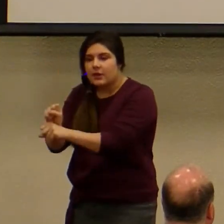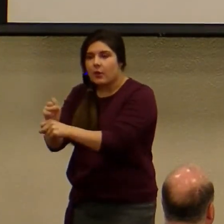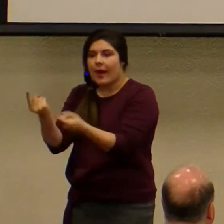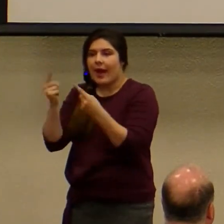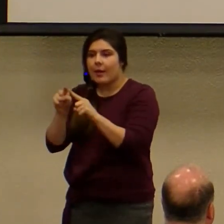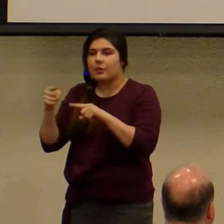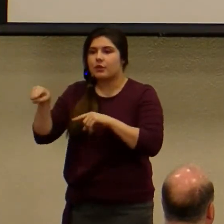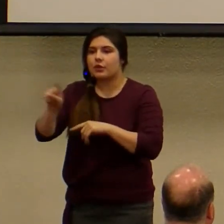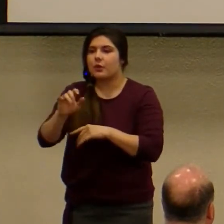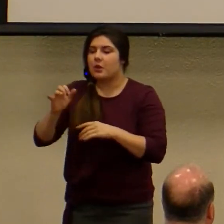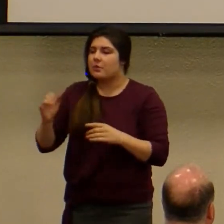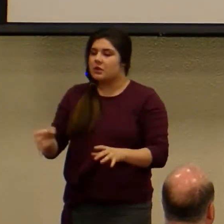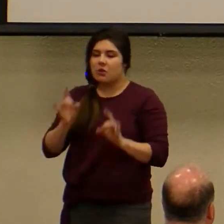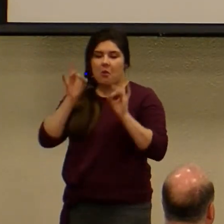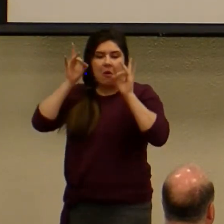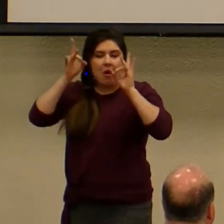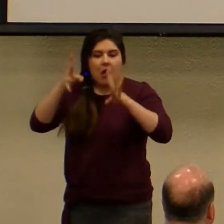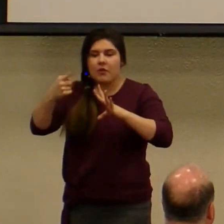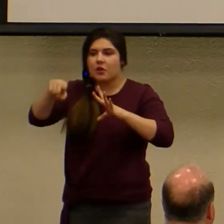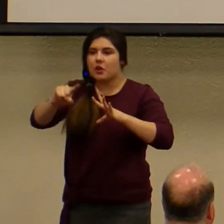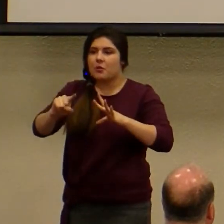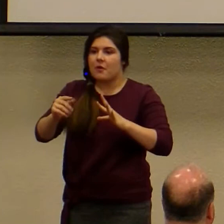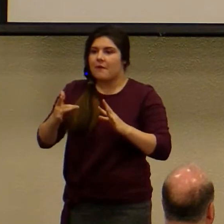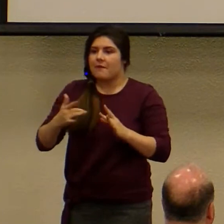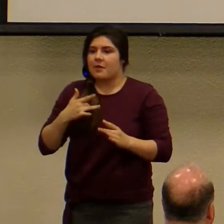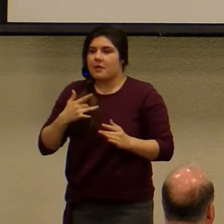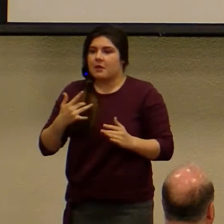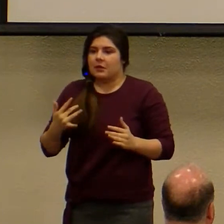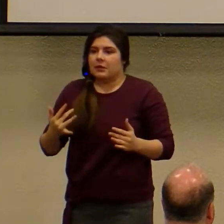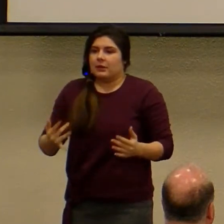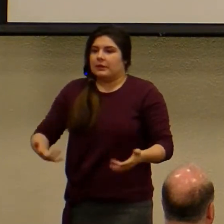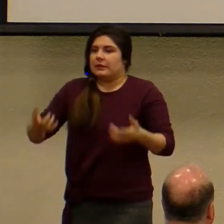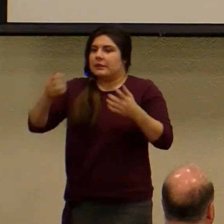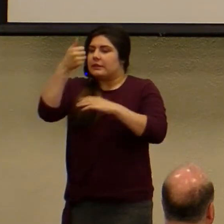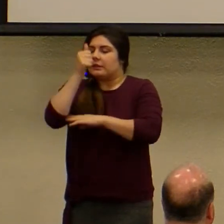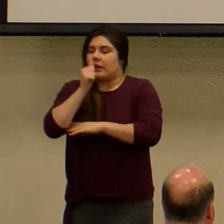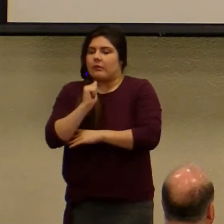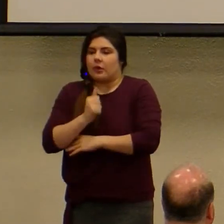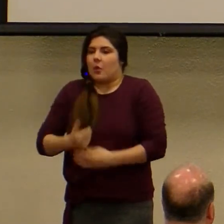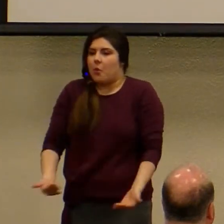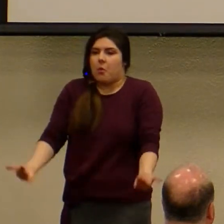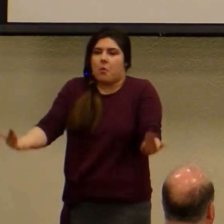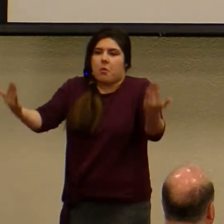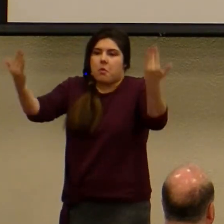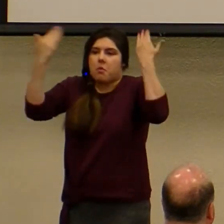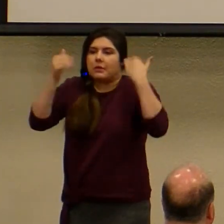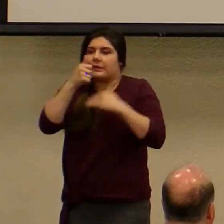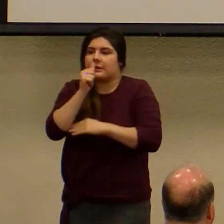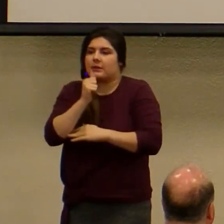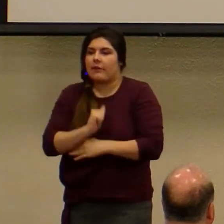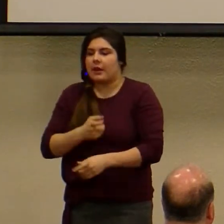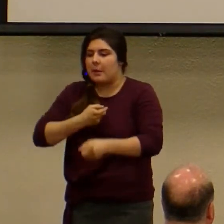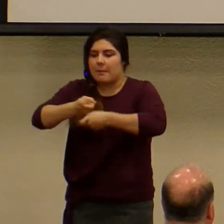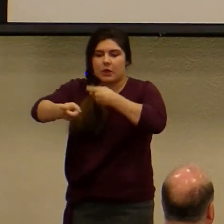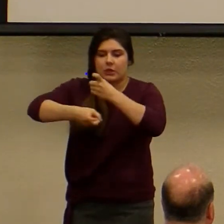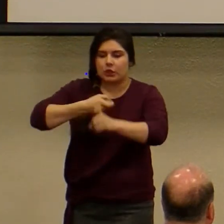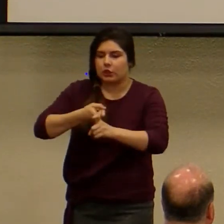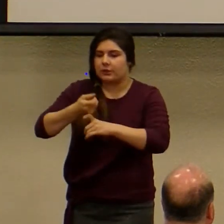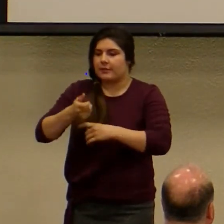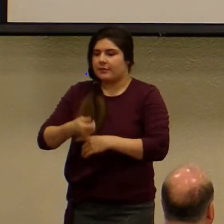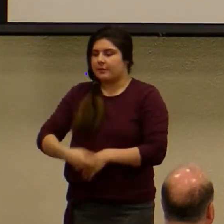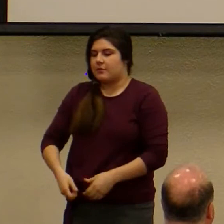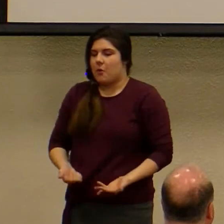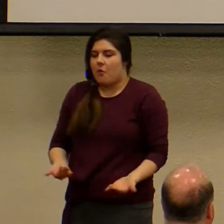will be so severe that you will be up to your neck in suffering, up to your neck in persecution, up to your